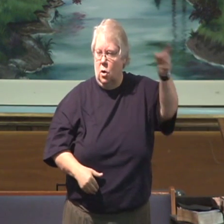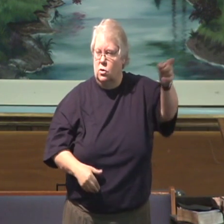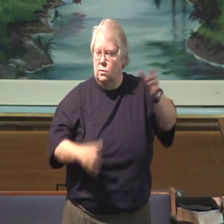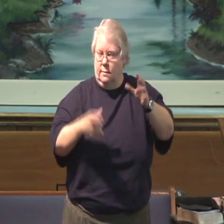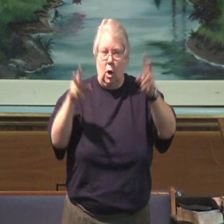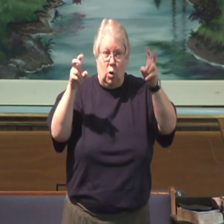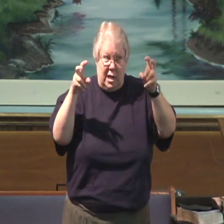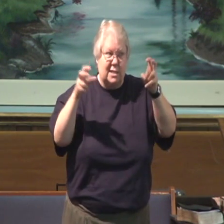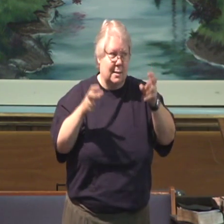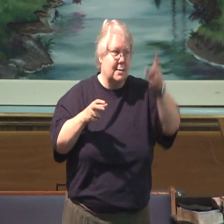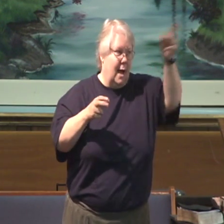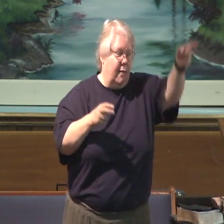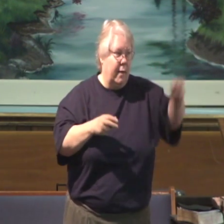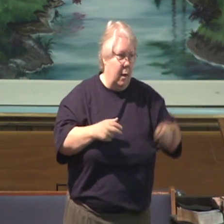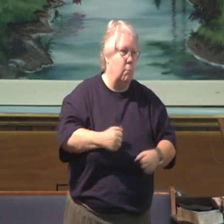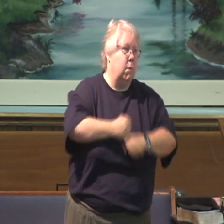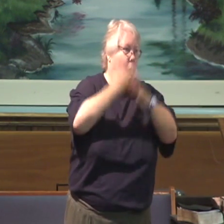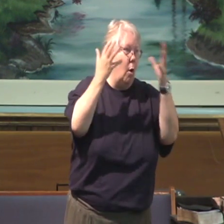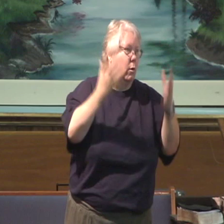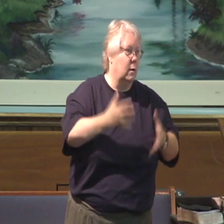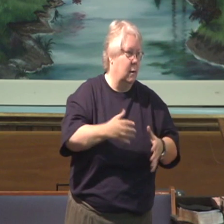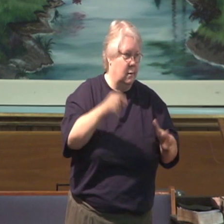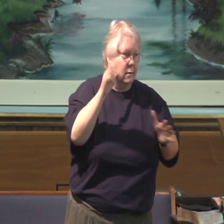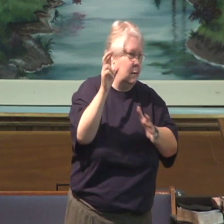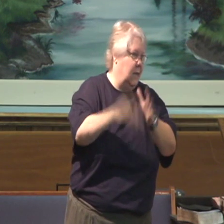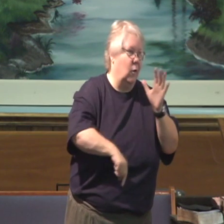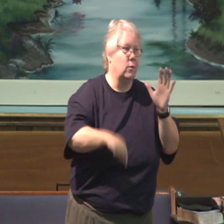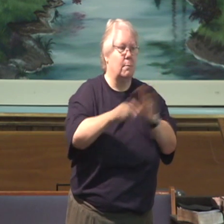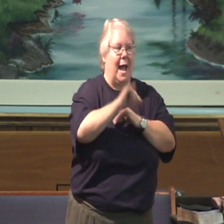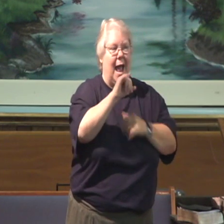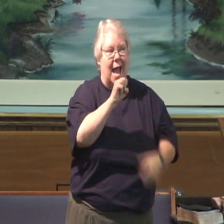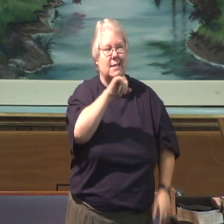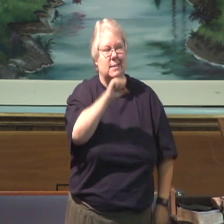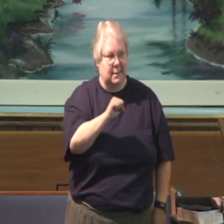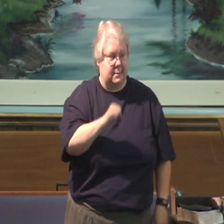There's Christians down there blown, killed by ISIS.